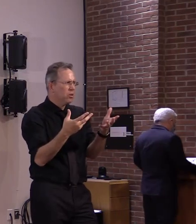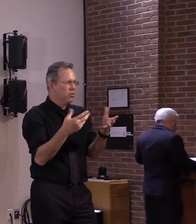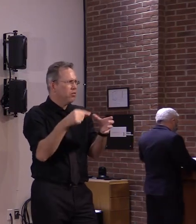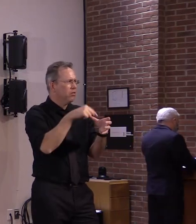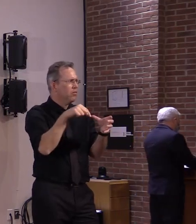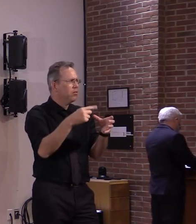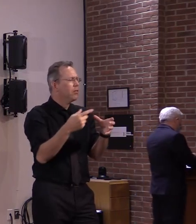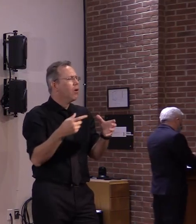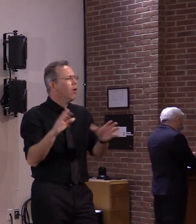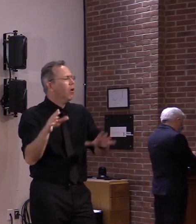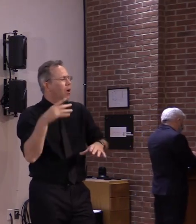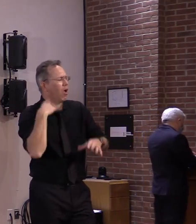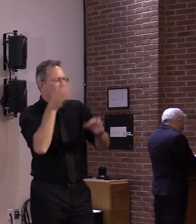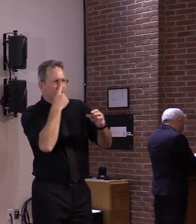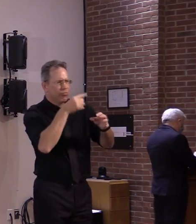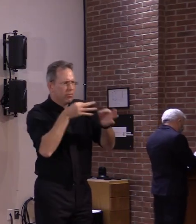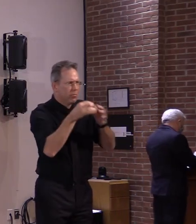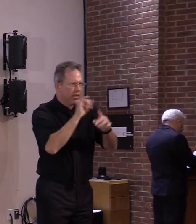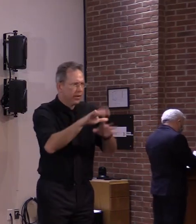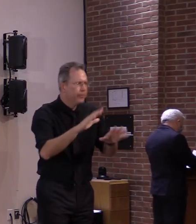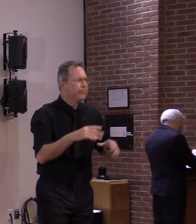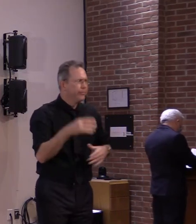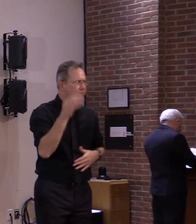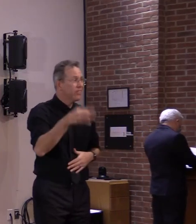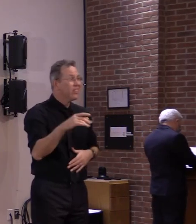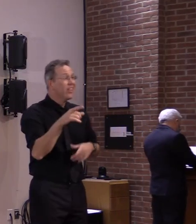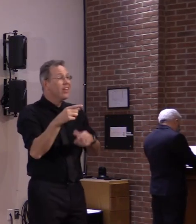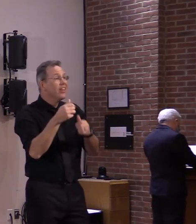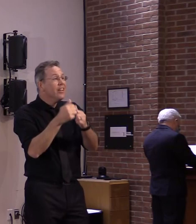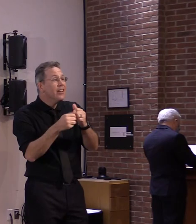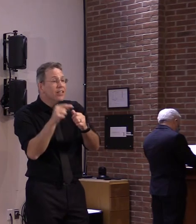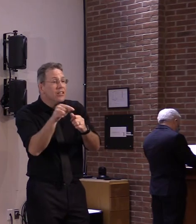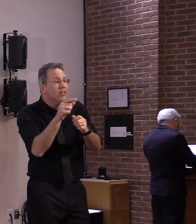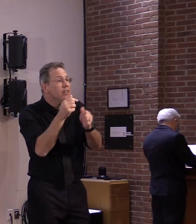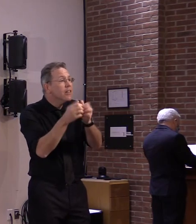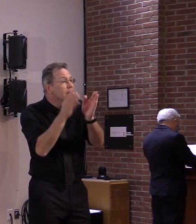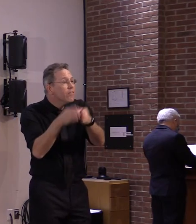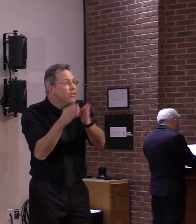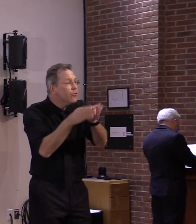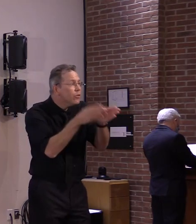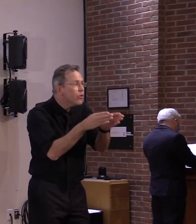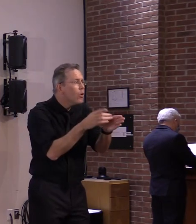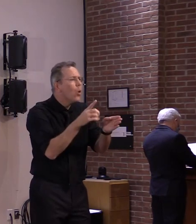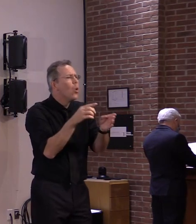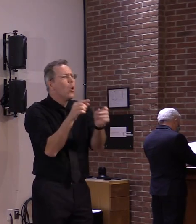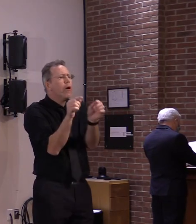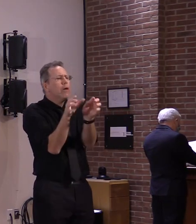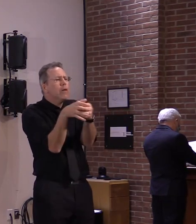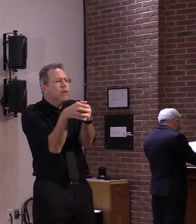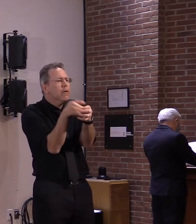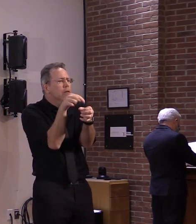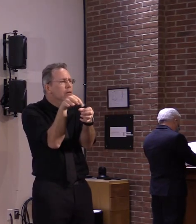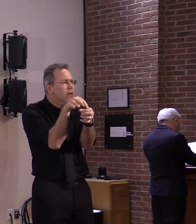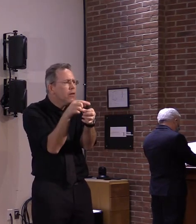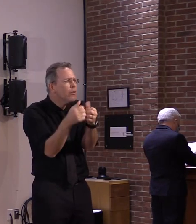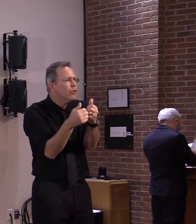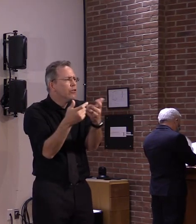are sometimes individual, sometimes small numbers of cases. They don't qualify for the epidemiologic